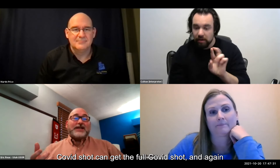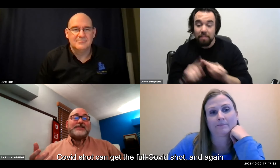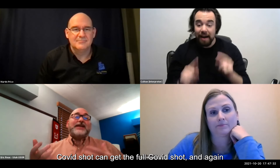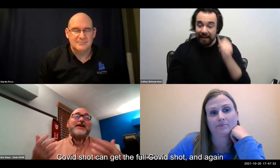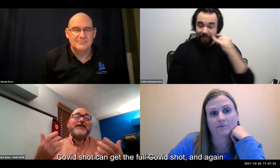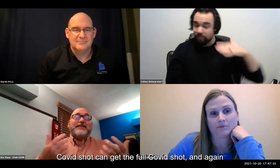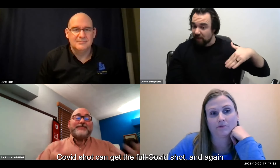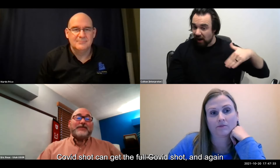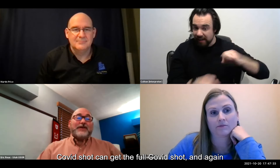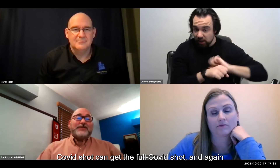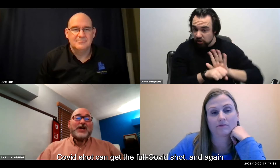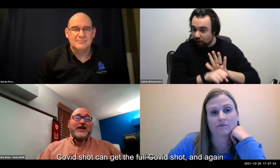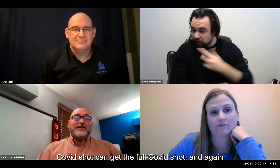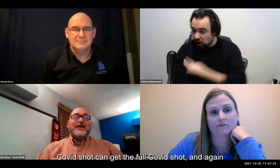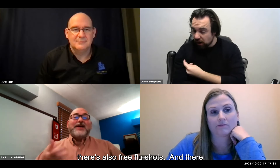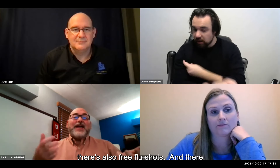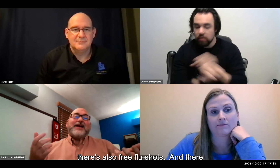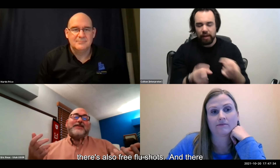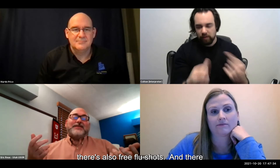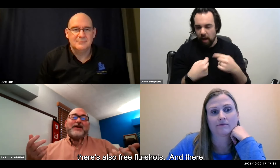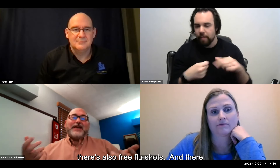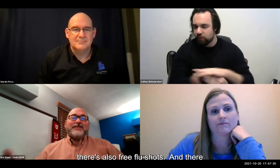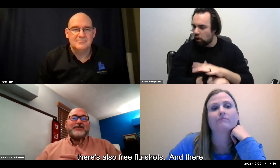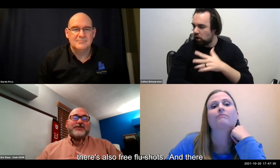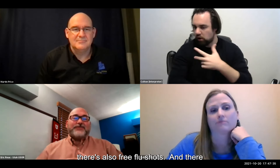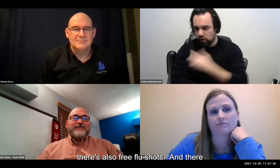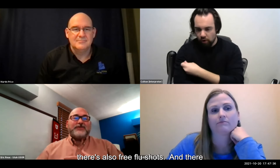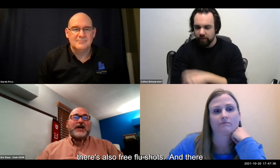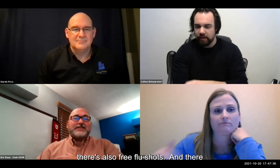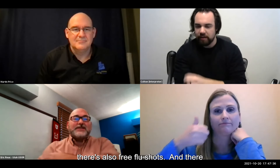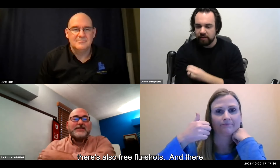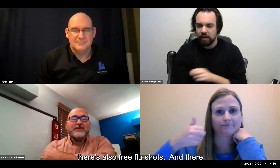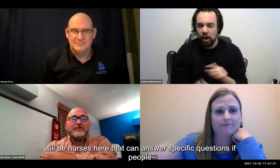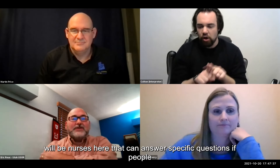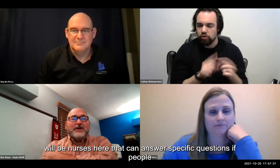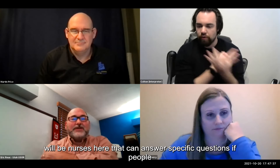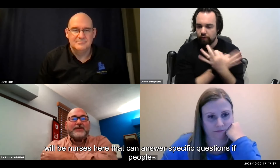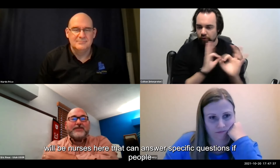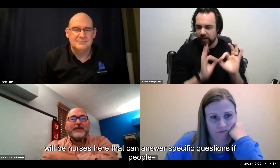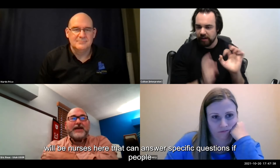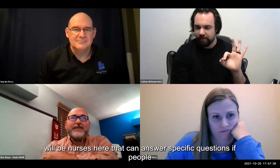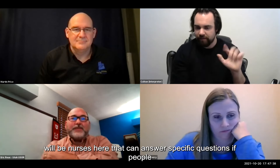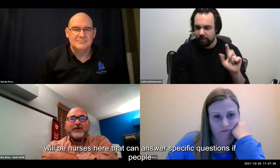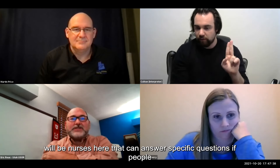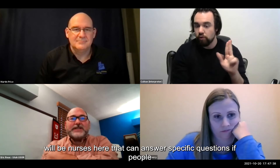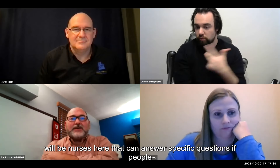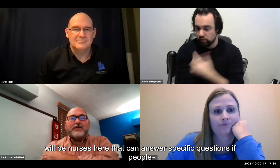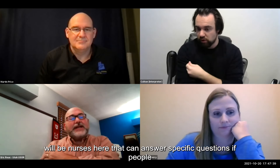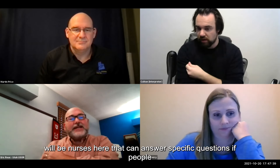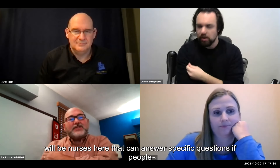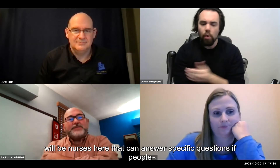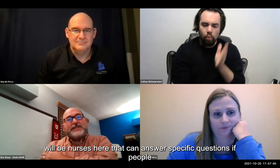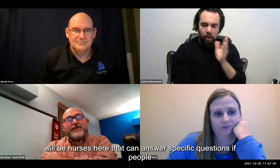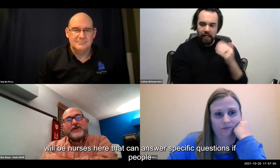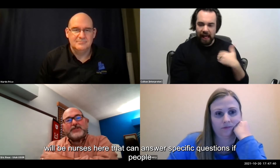COVID shots can come get the full COVID shot. And again, there's also free flu shots. So there'll be nurses here who